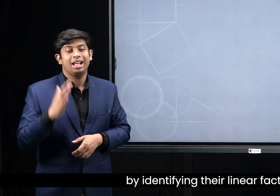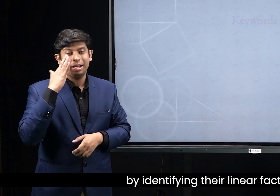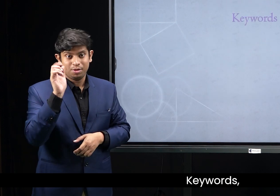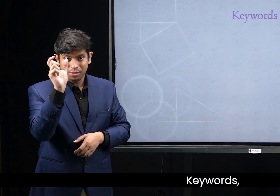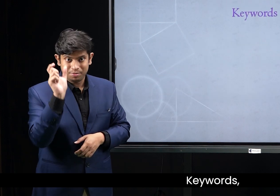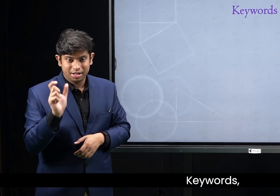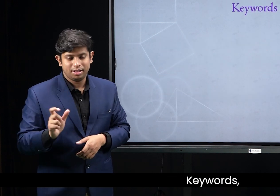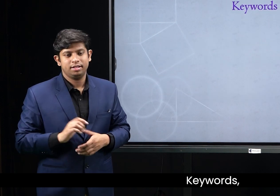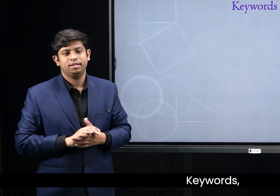Keywords.